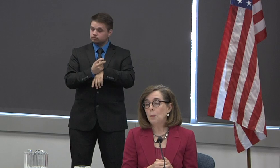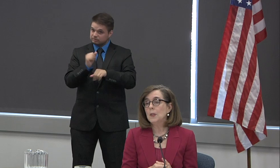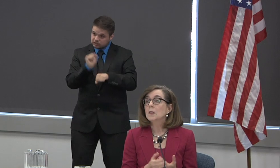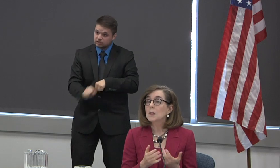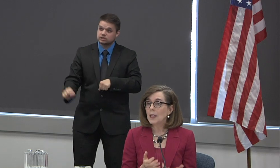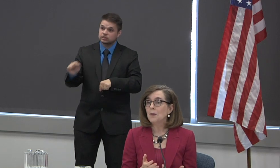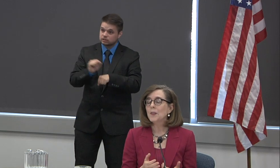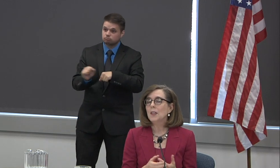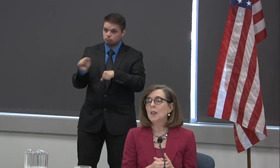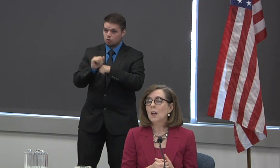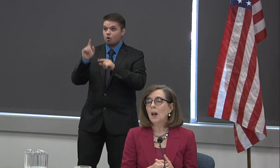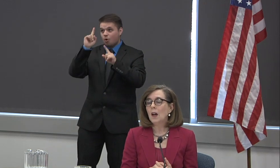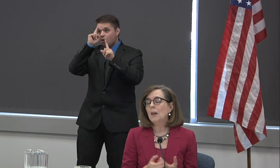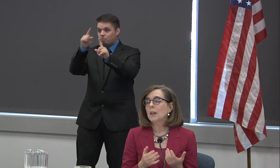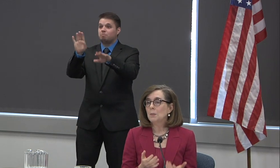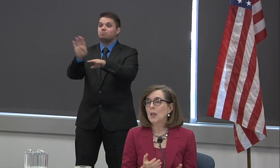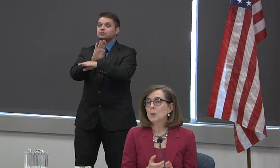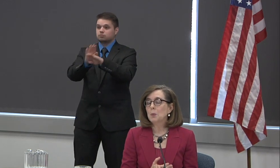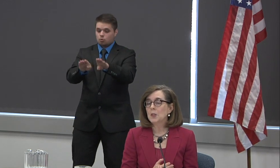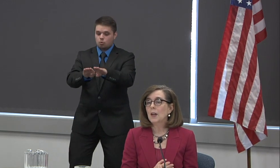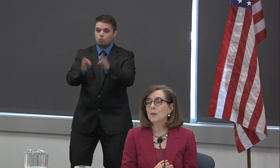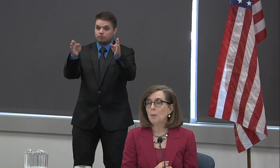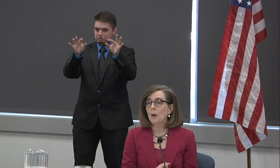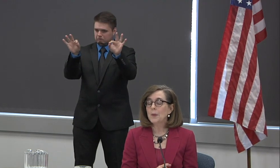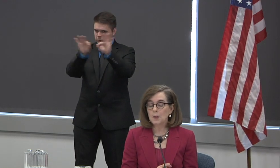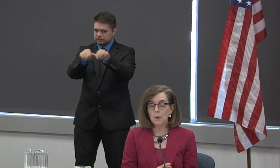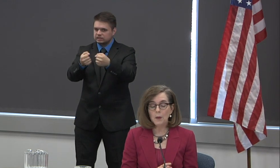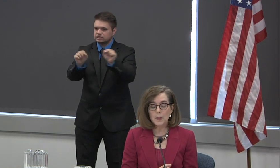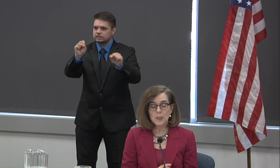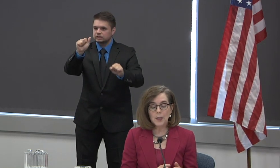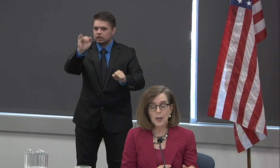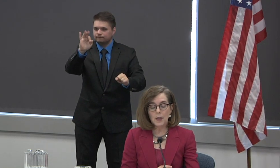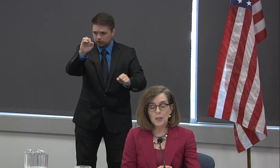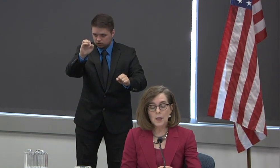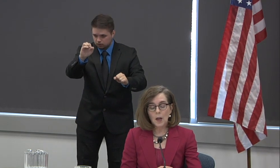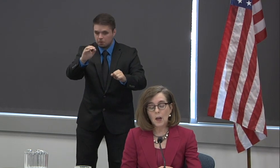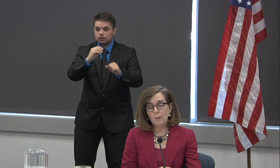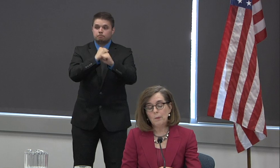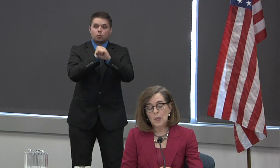open safely and to be able to protect the public around the state.